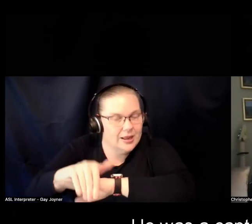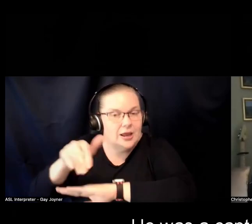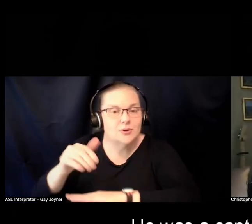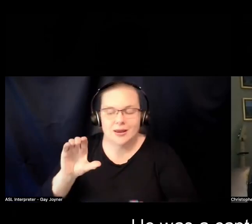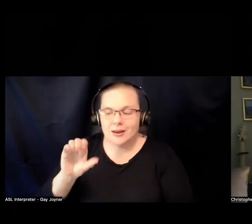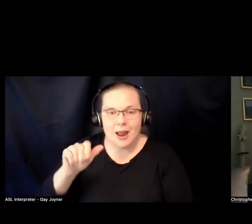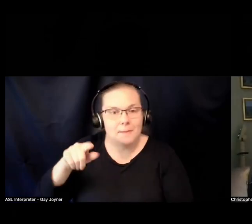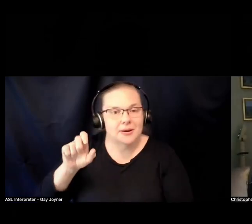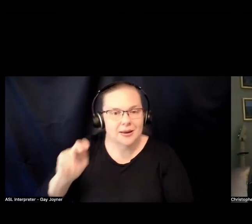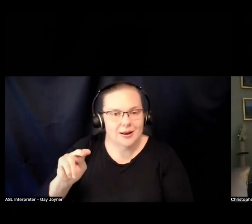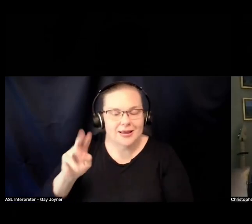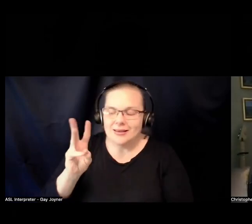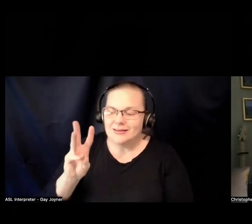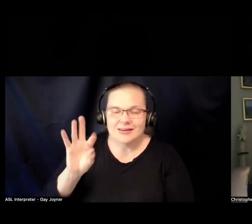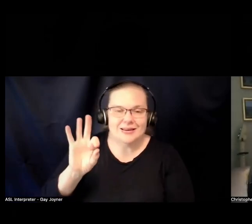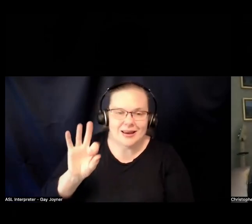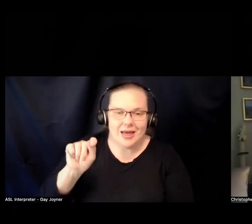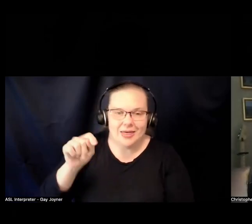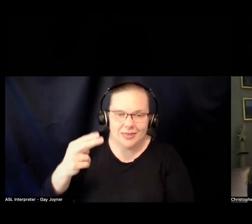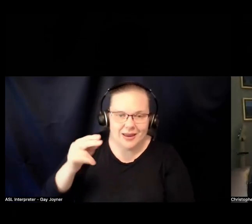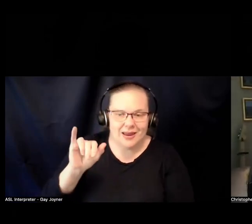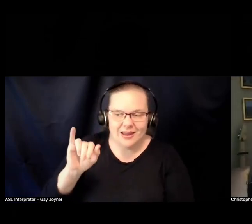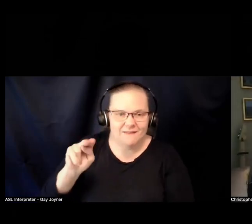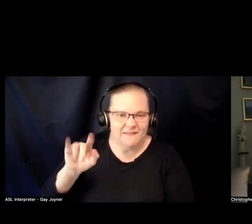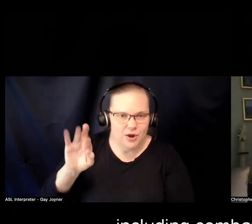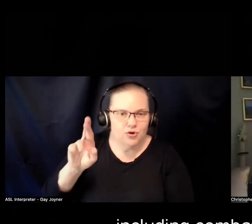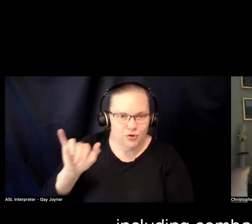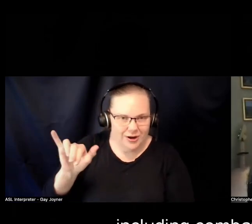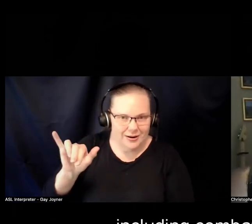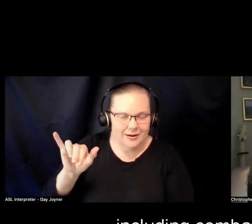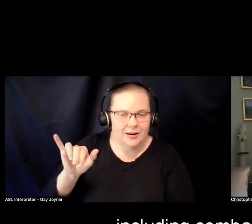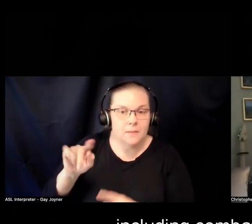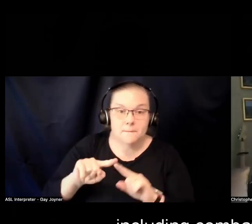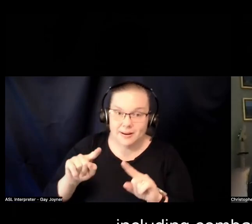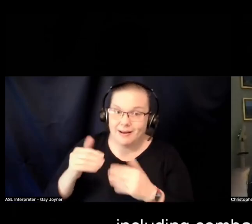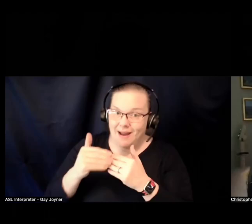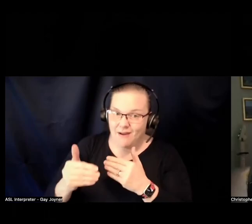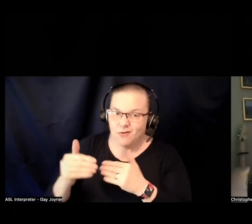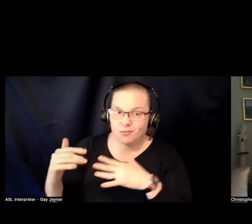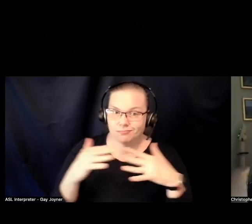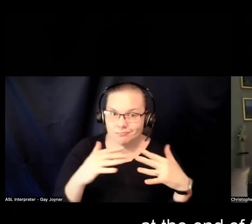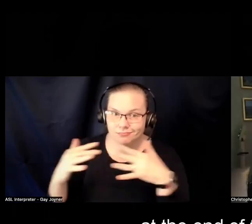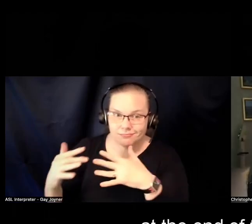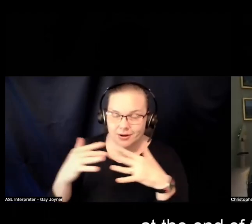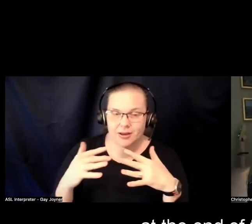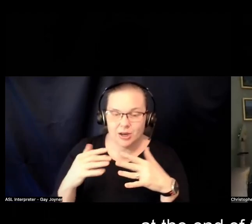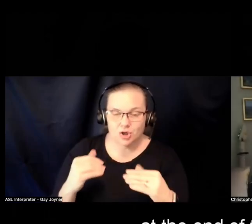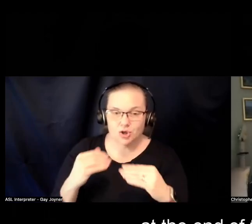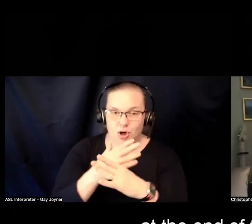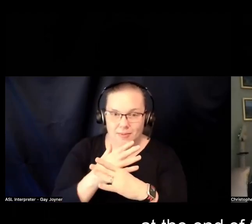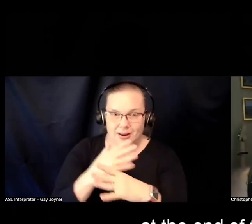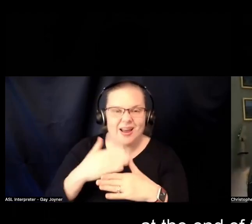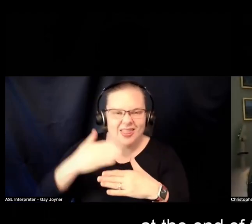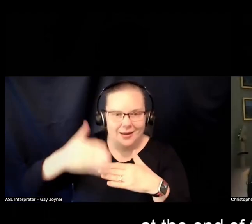69th Infantry Division, and after 90 days of combat, including combat in Leipzig, Germany, at the end of the